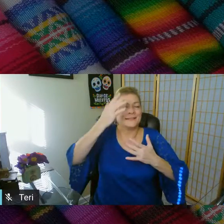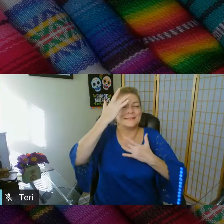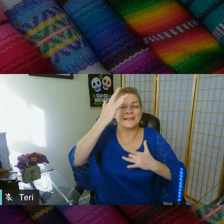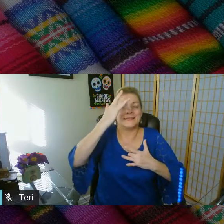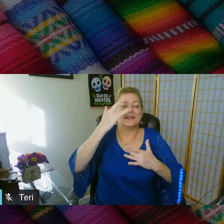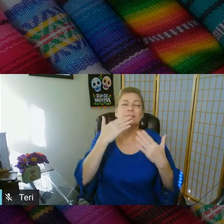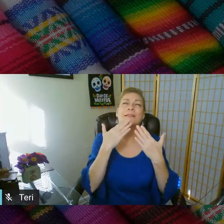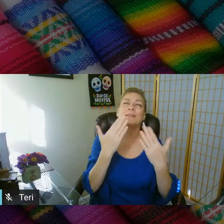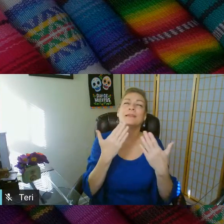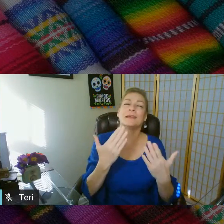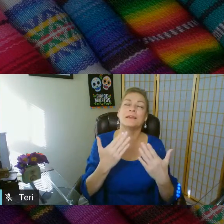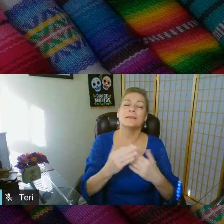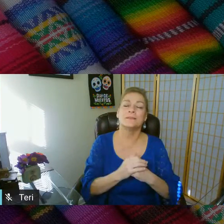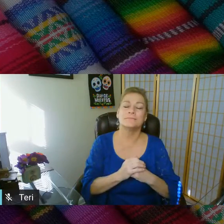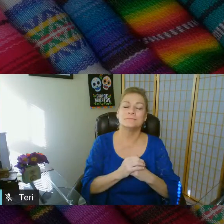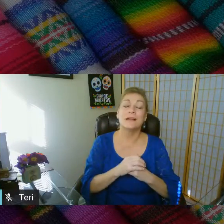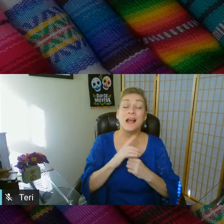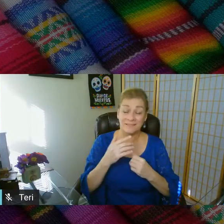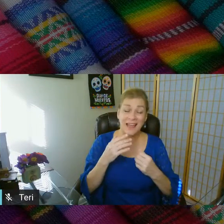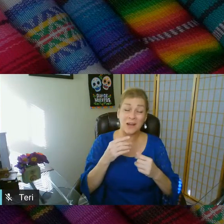through those words,